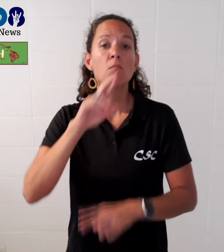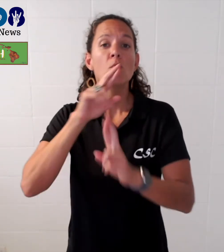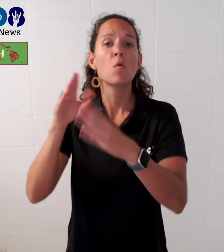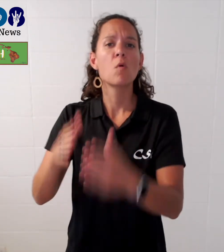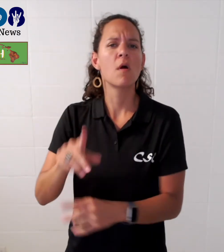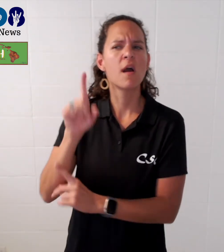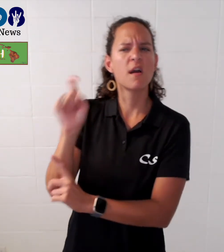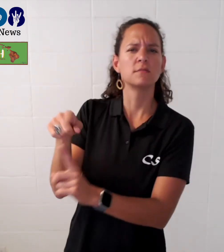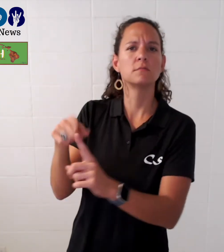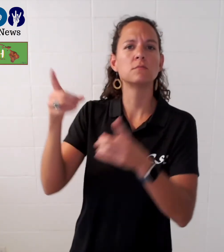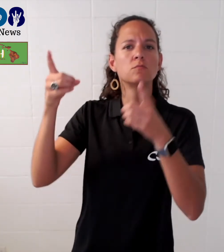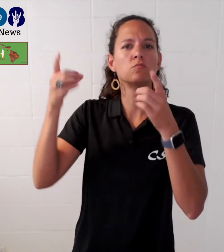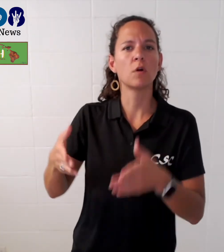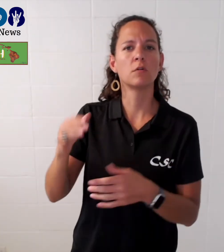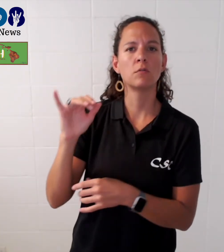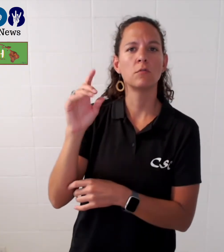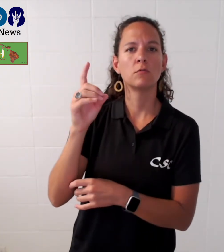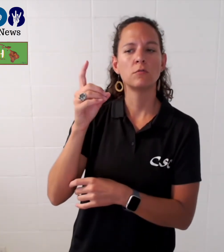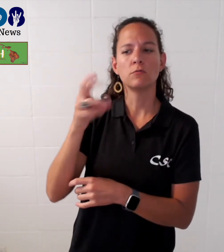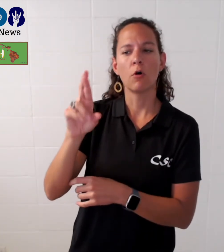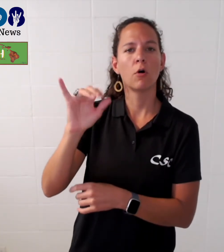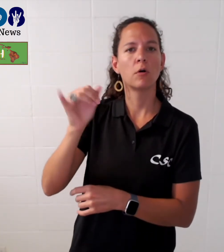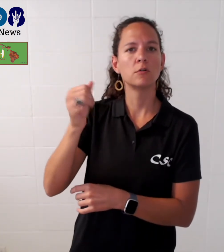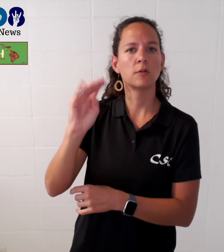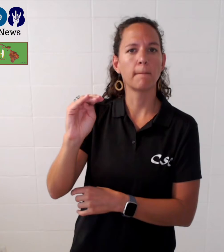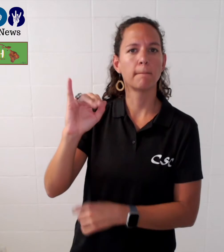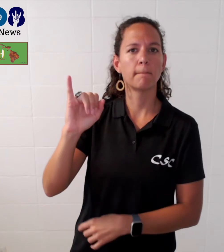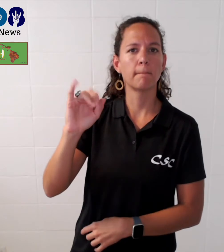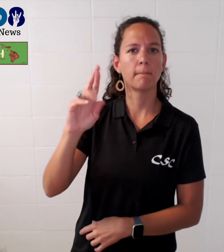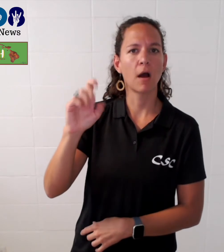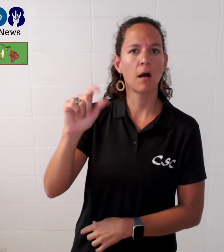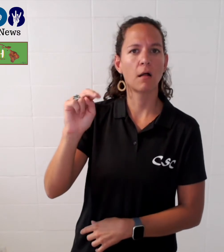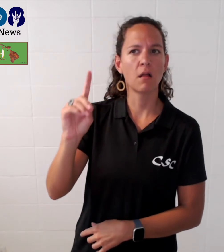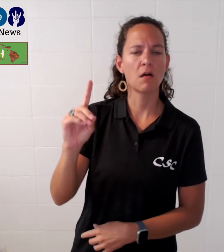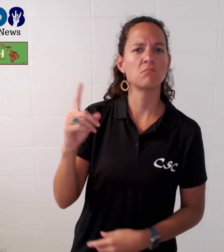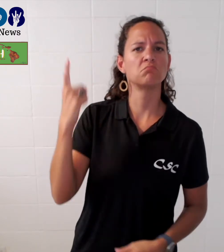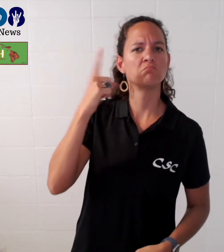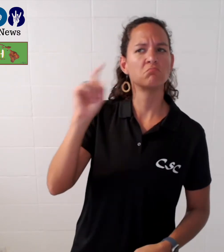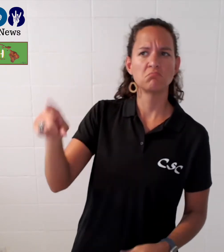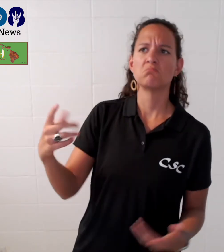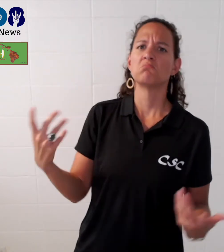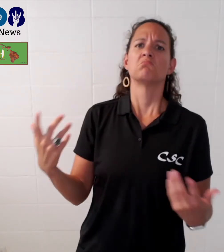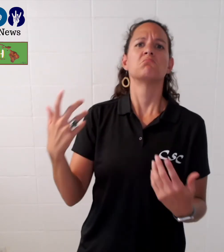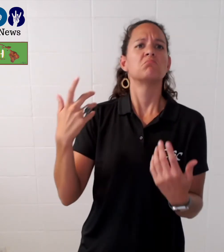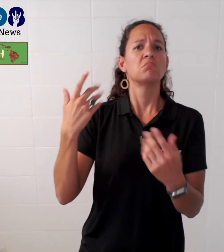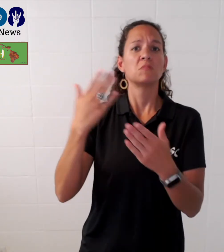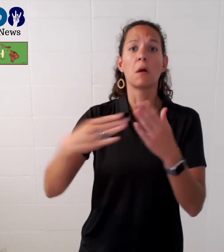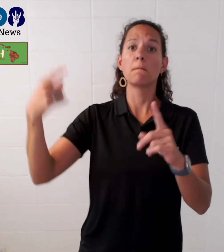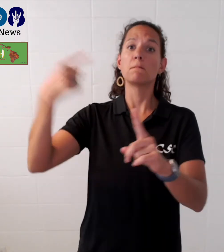The reporter asked the director, Dr. Jim Ireland, at some point, is it